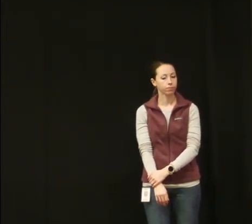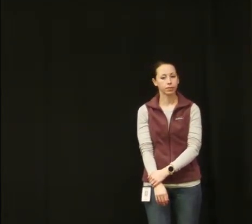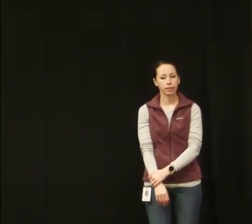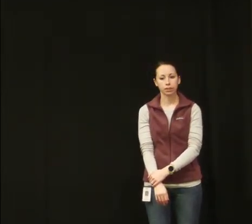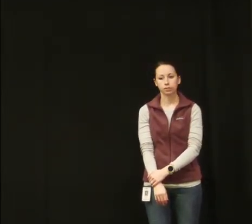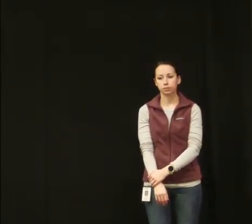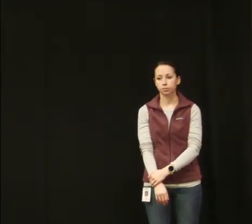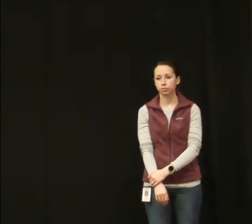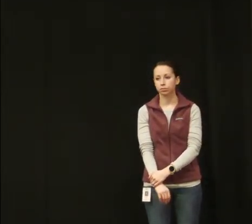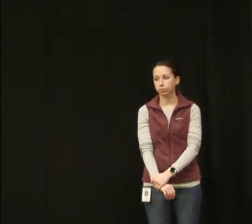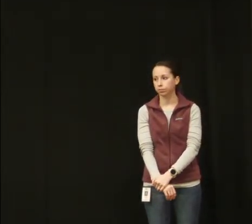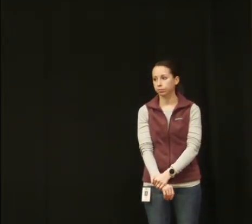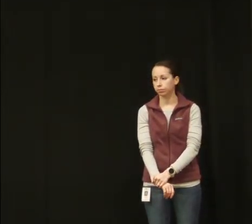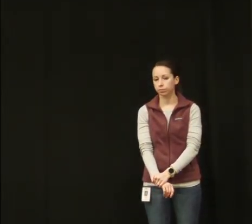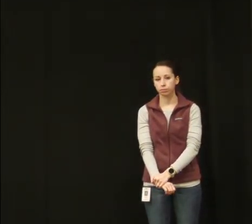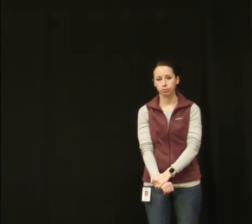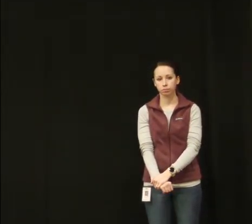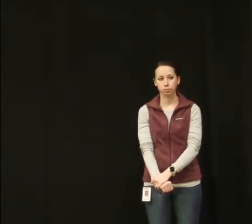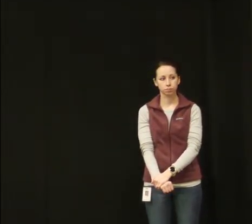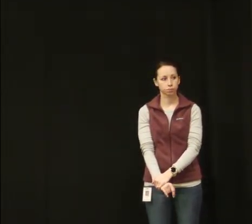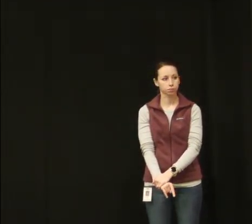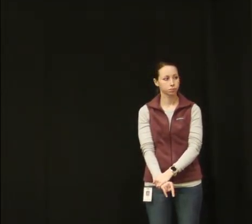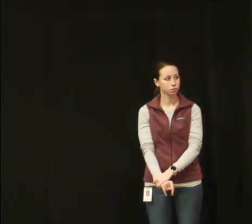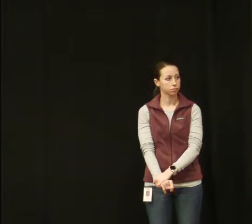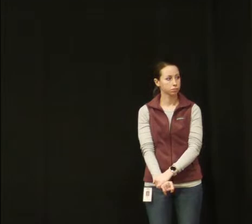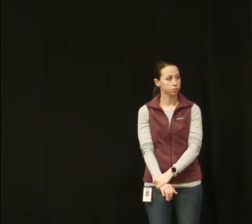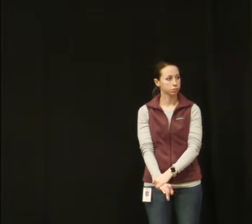we have a place for you to take notes.